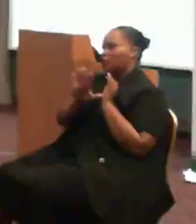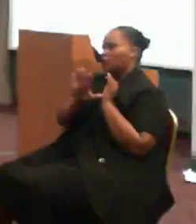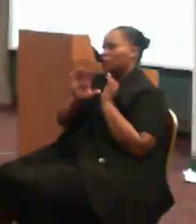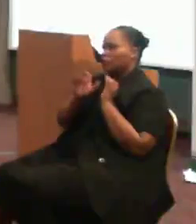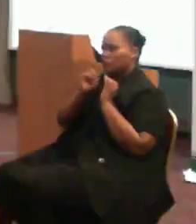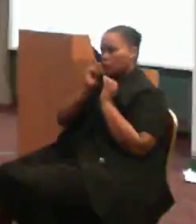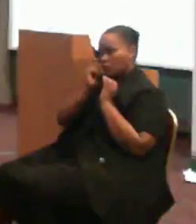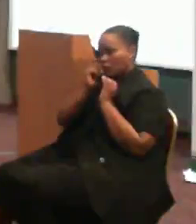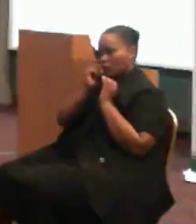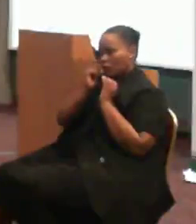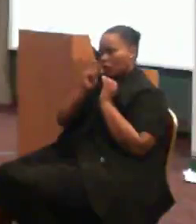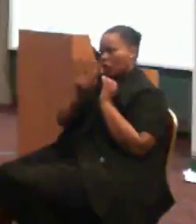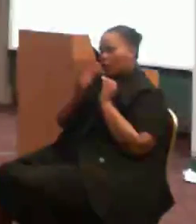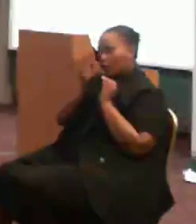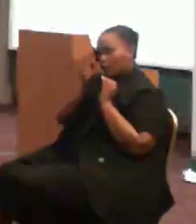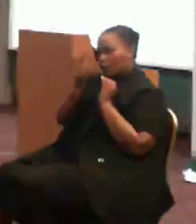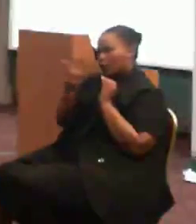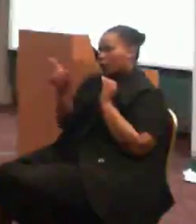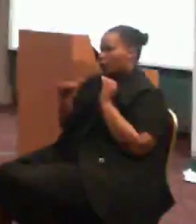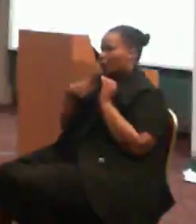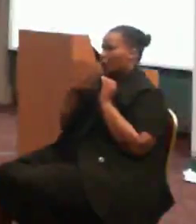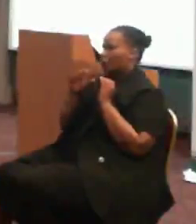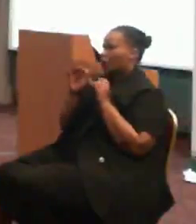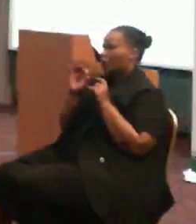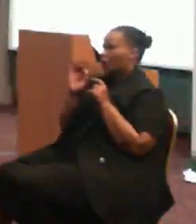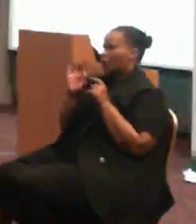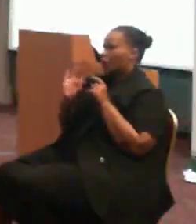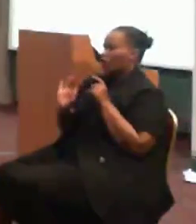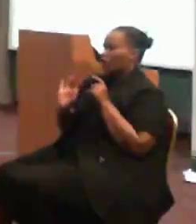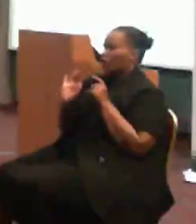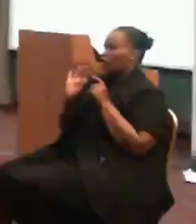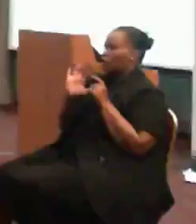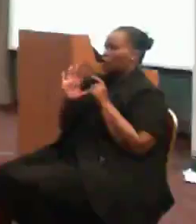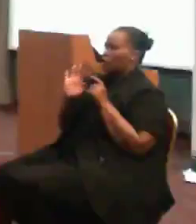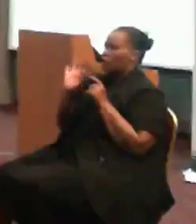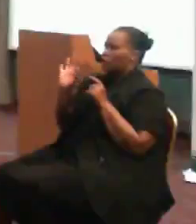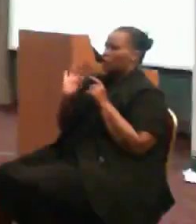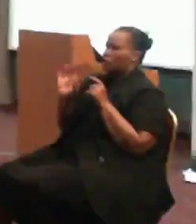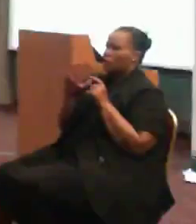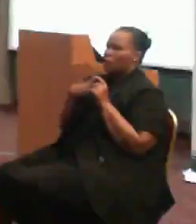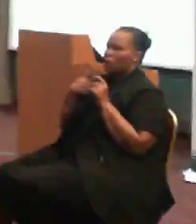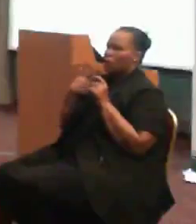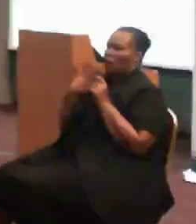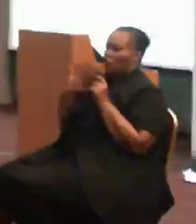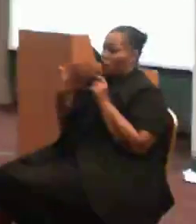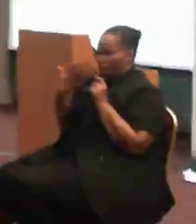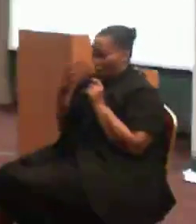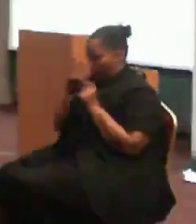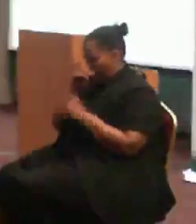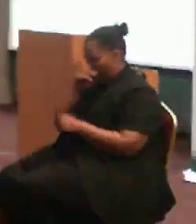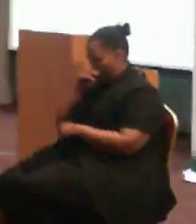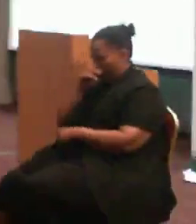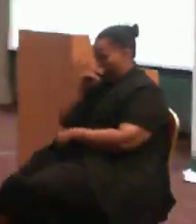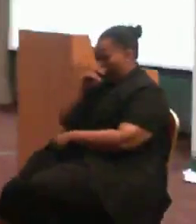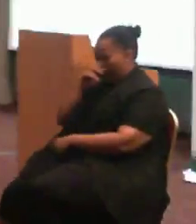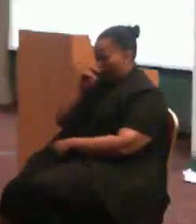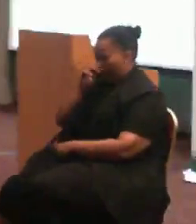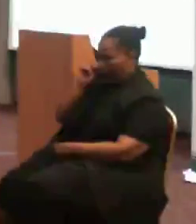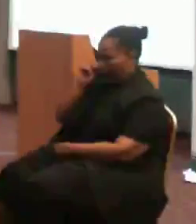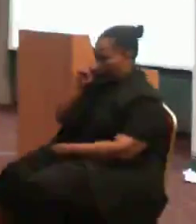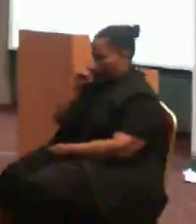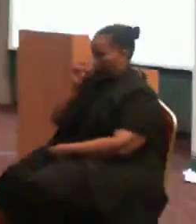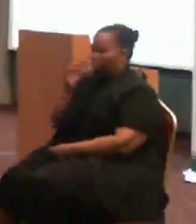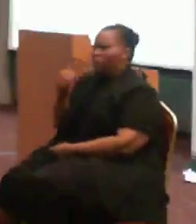you're hoping to get it back to 35% or something of that sort. Do you accept